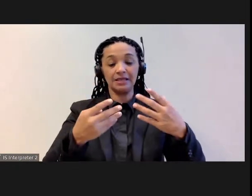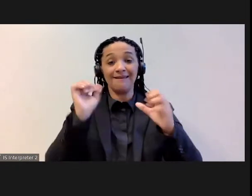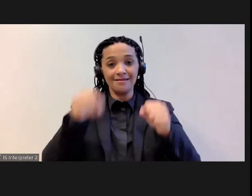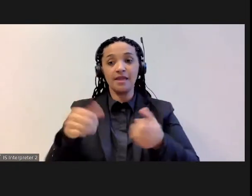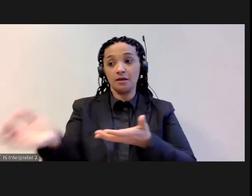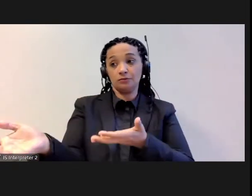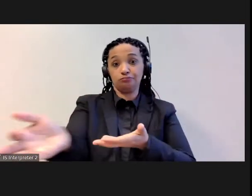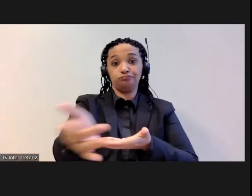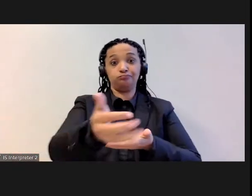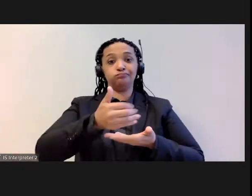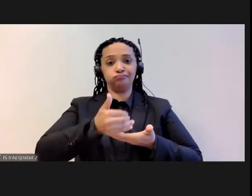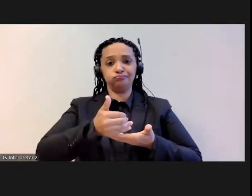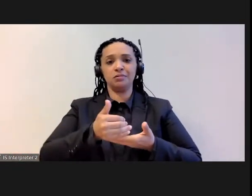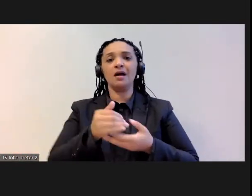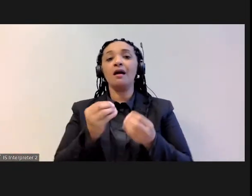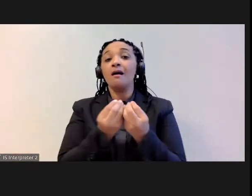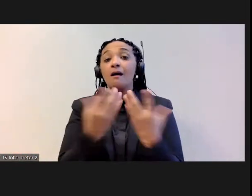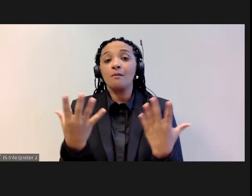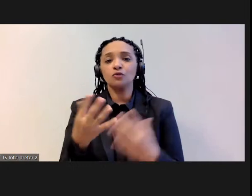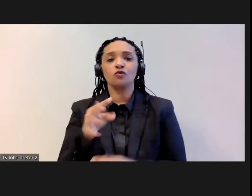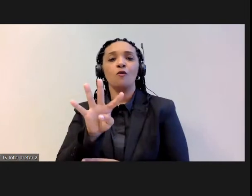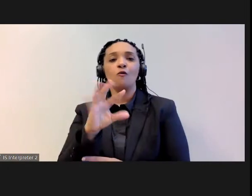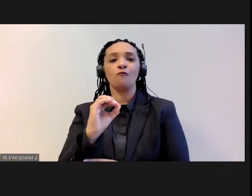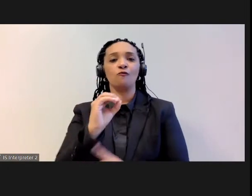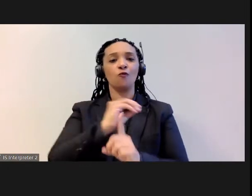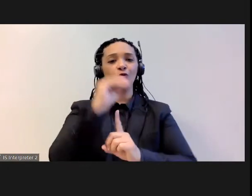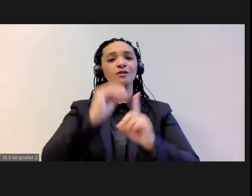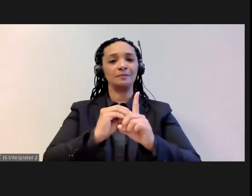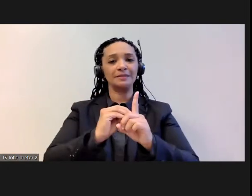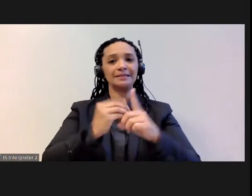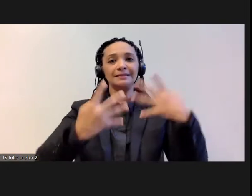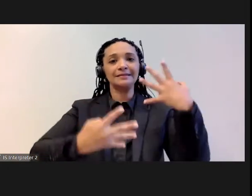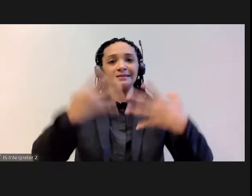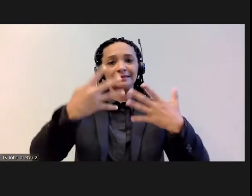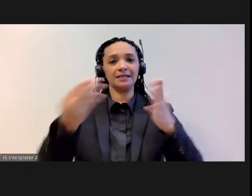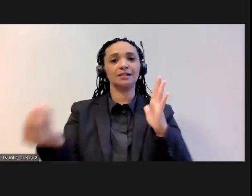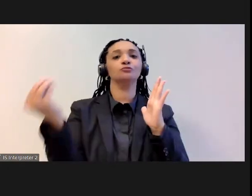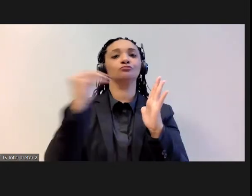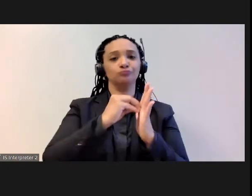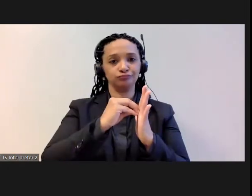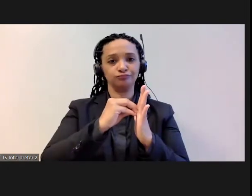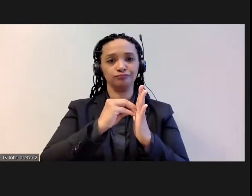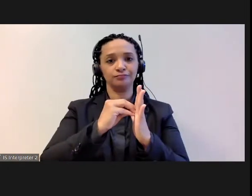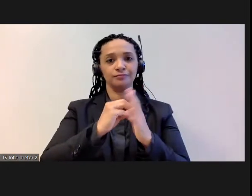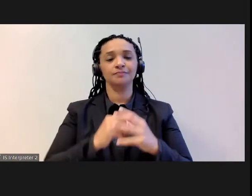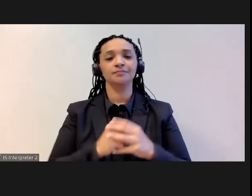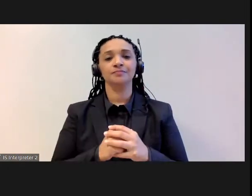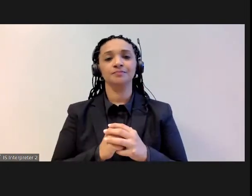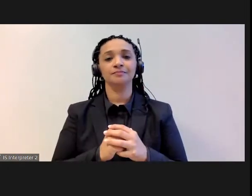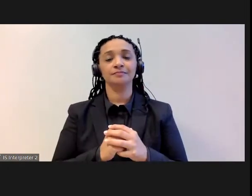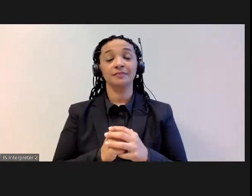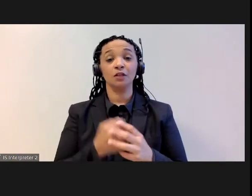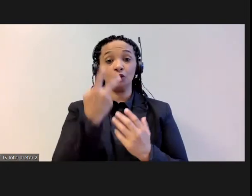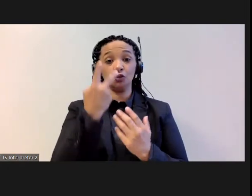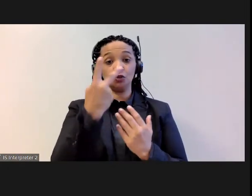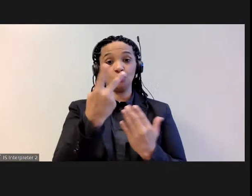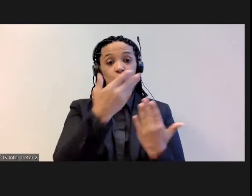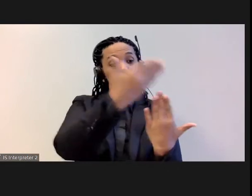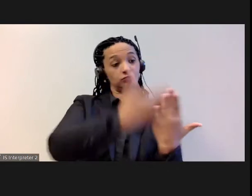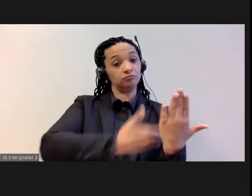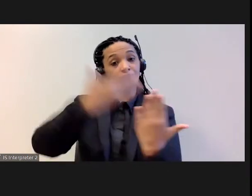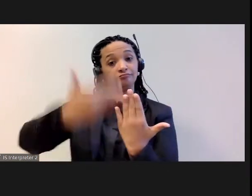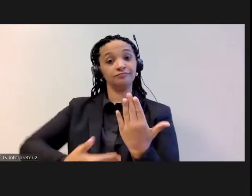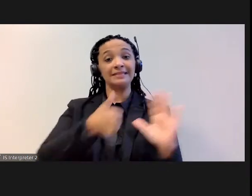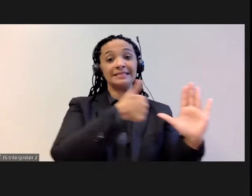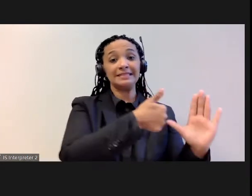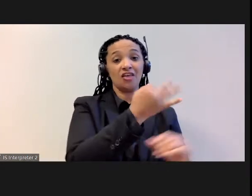40% of the data that is actually needed to inform the implementation of these two agendas, and also to